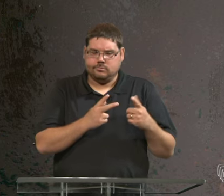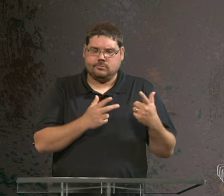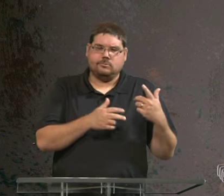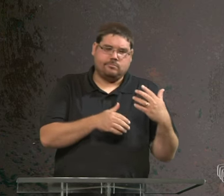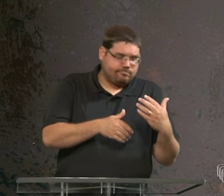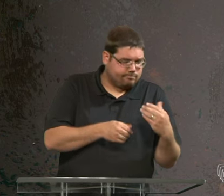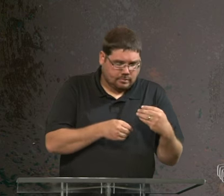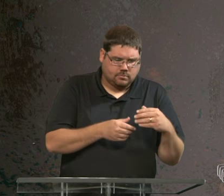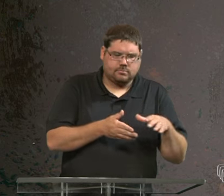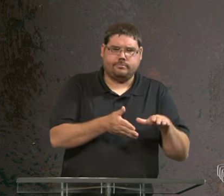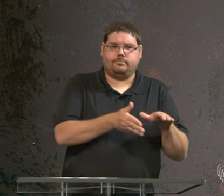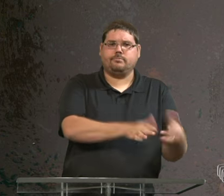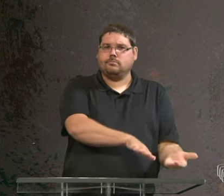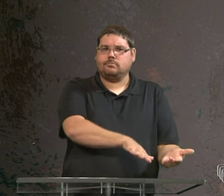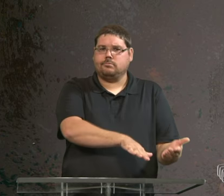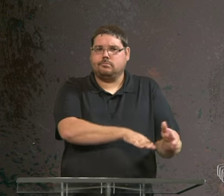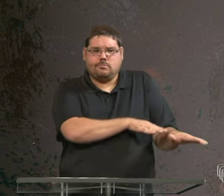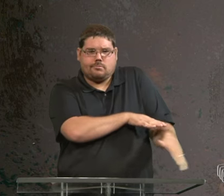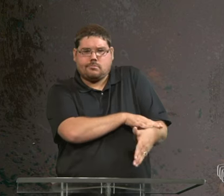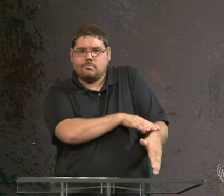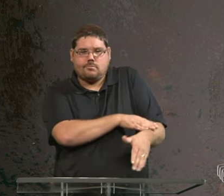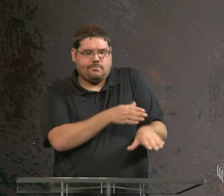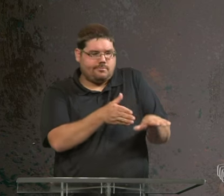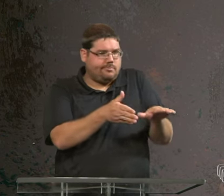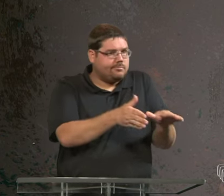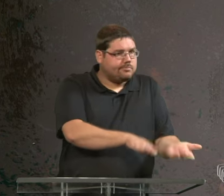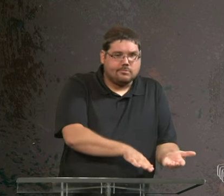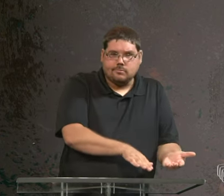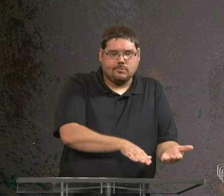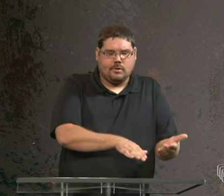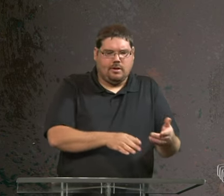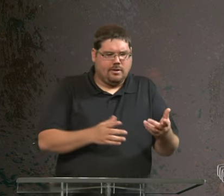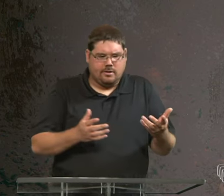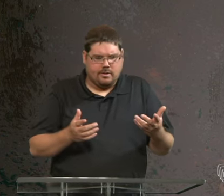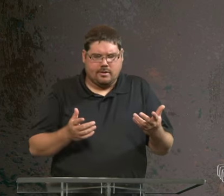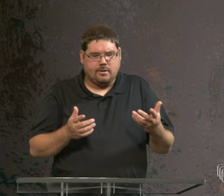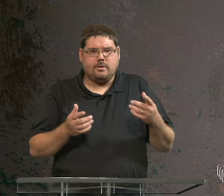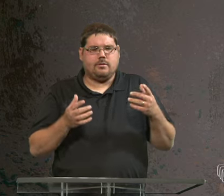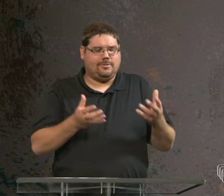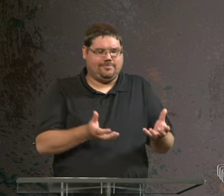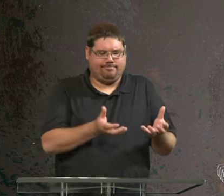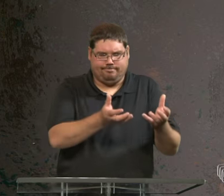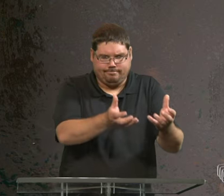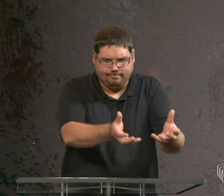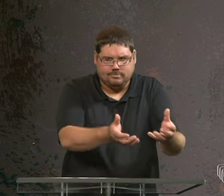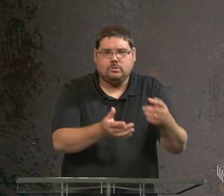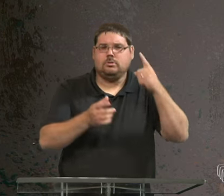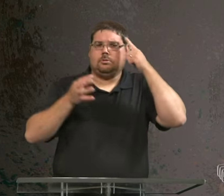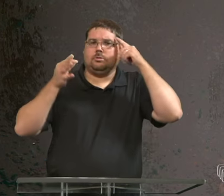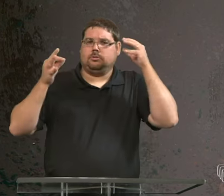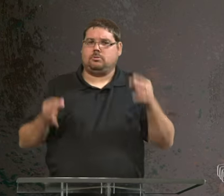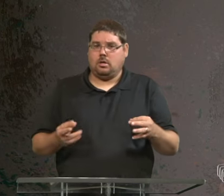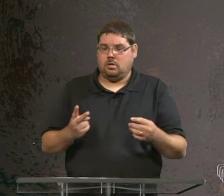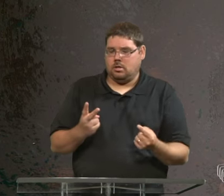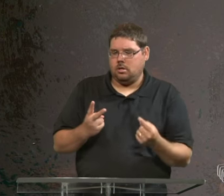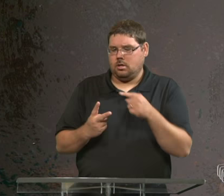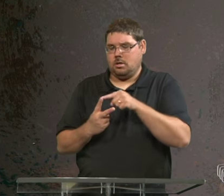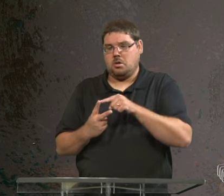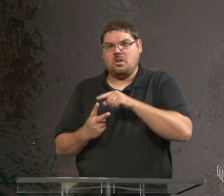But one evening, as they were in bed, the second woman's child died. So